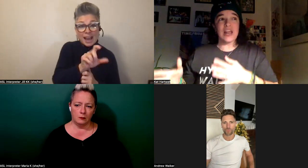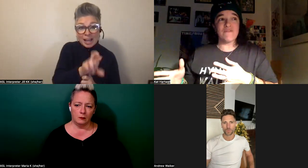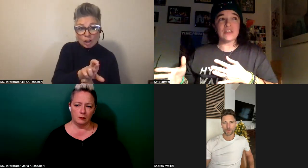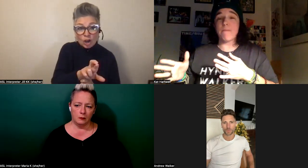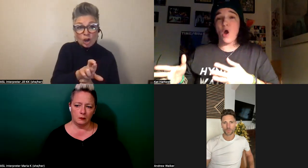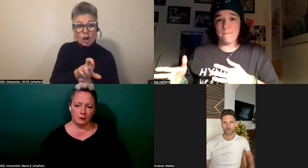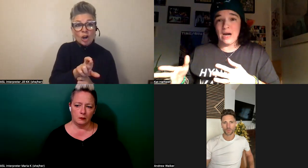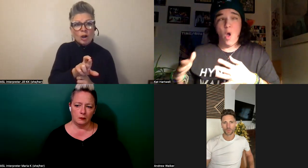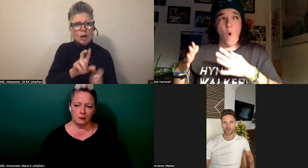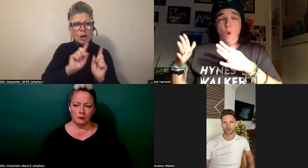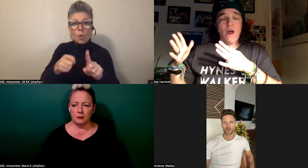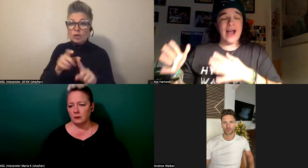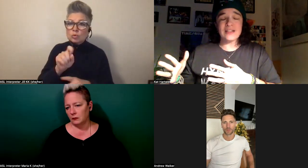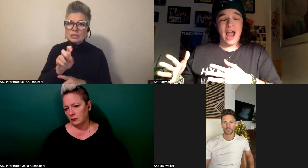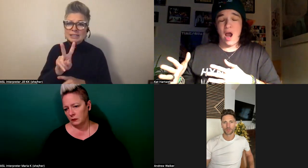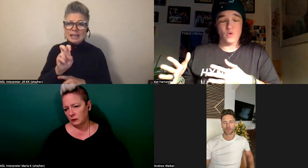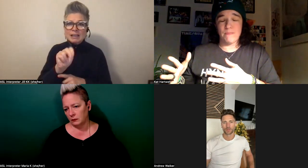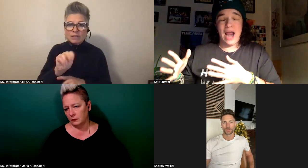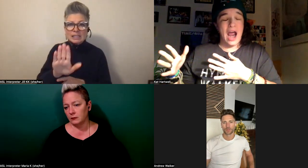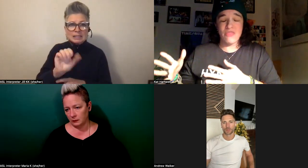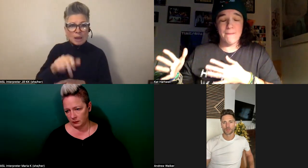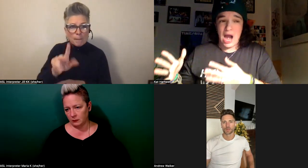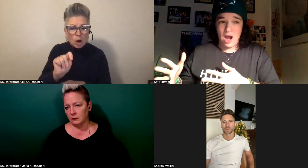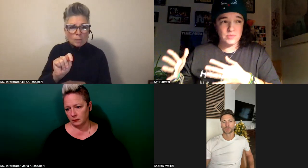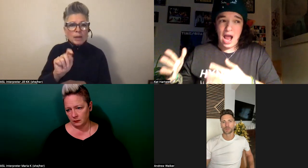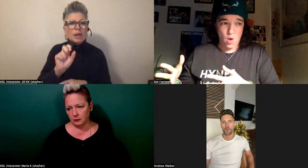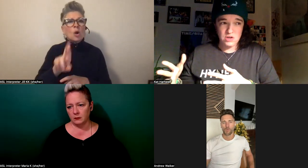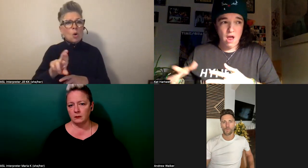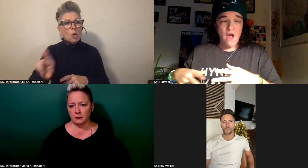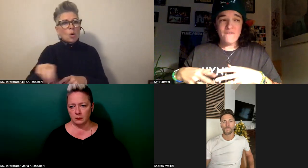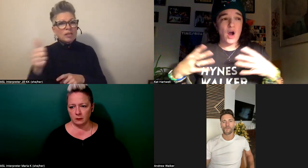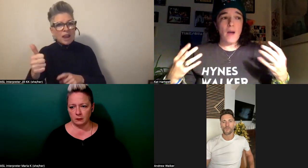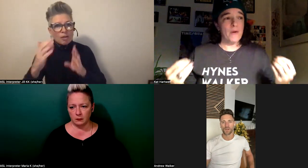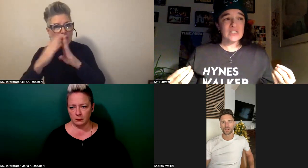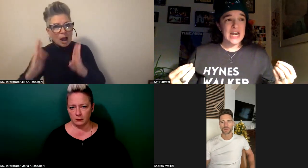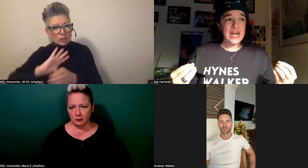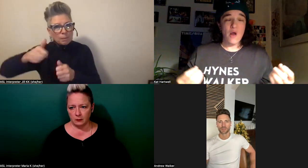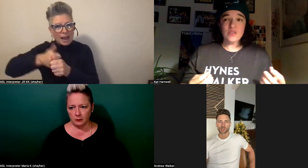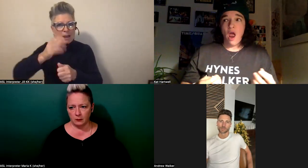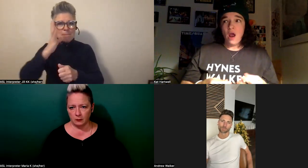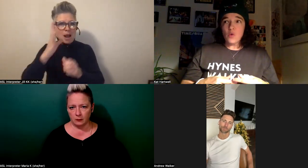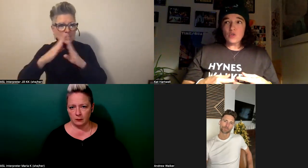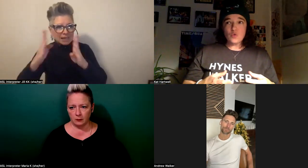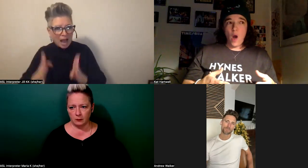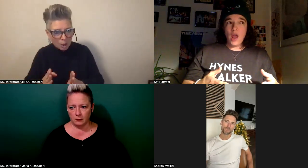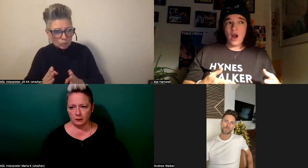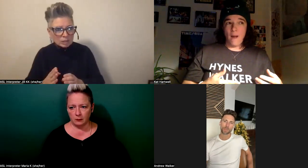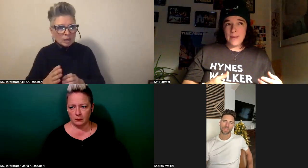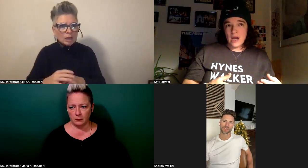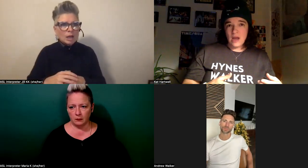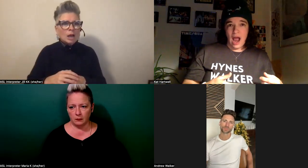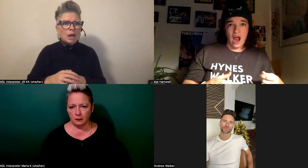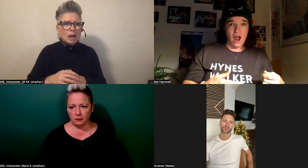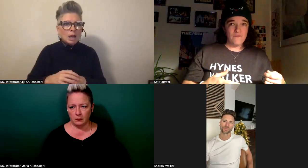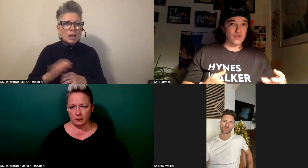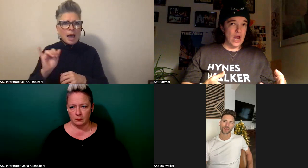into Stephen's apartment or that house behind the mom's house for a cup of tea. Who would want to come